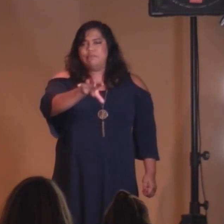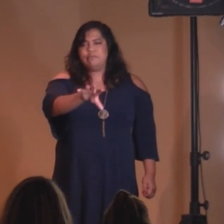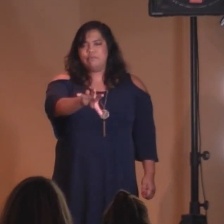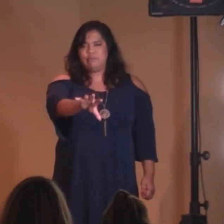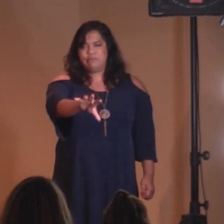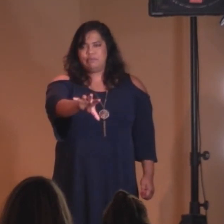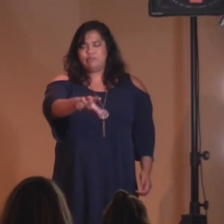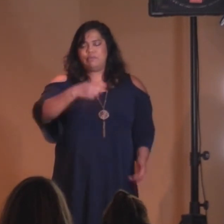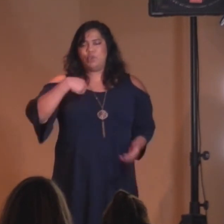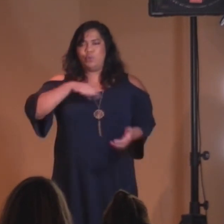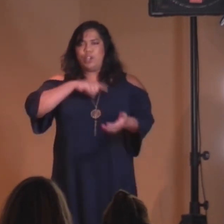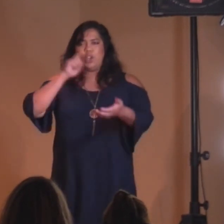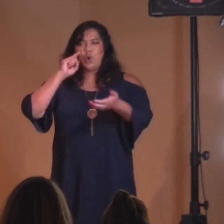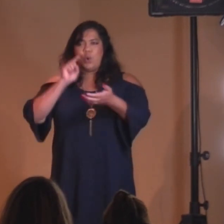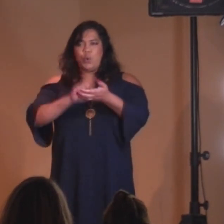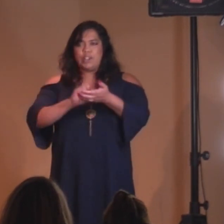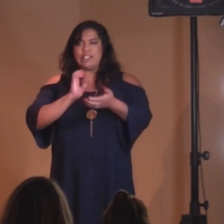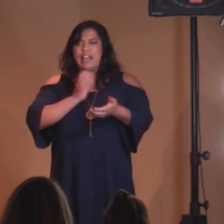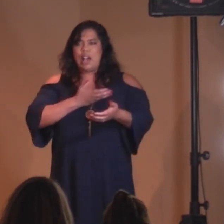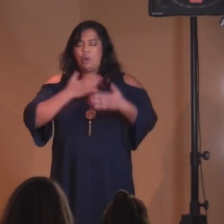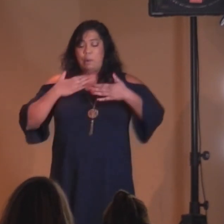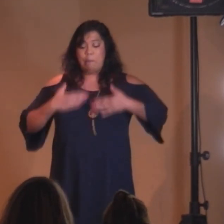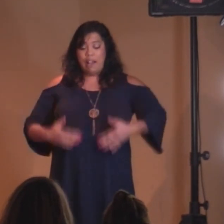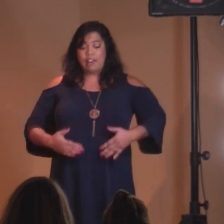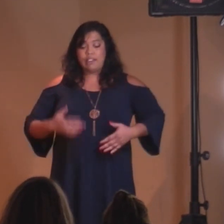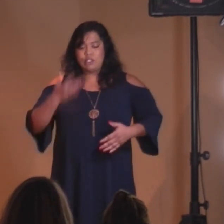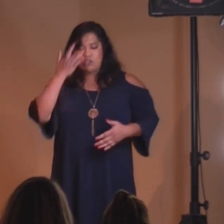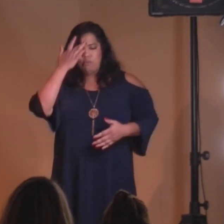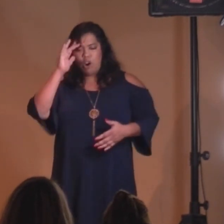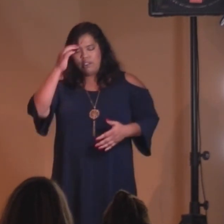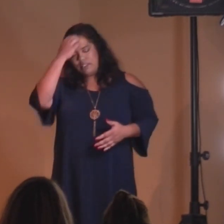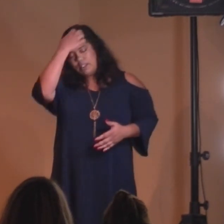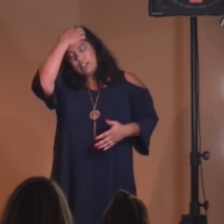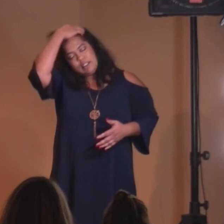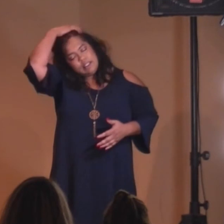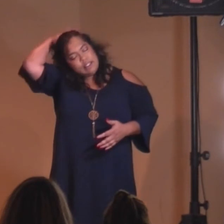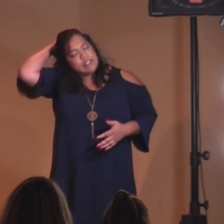recognizing that the body is intelligent enough to know how to breathe.